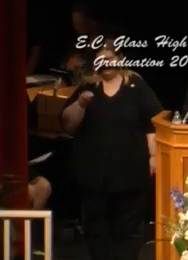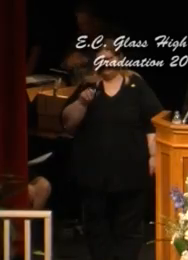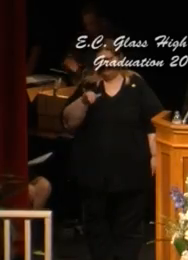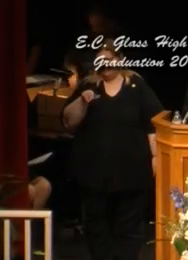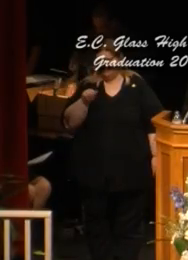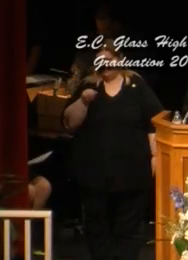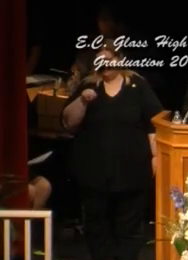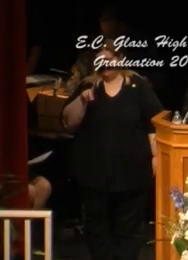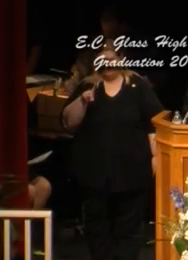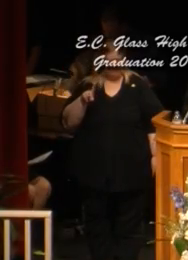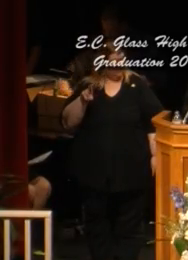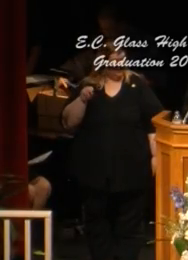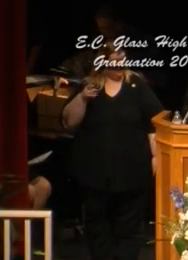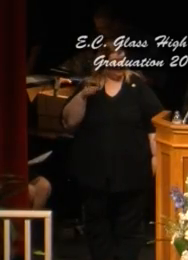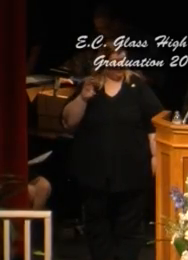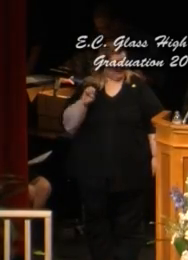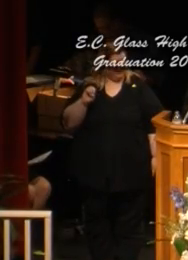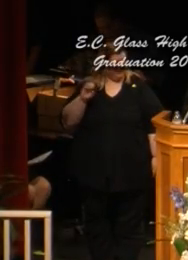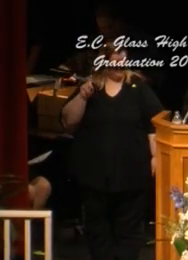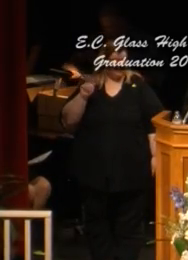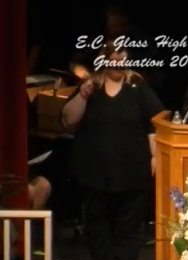Maya Deshae Jones.